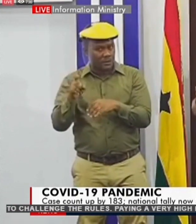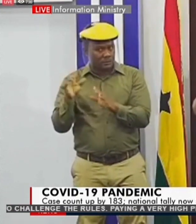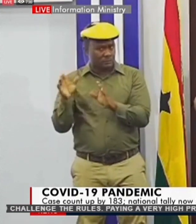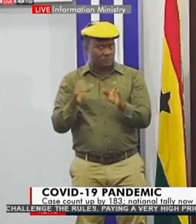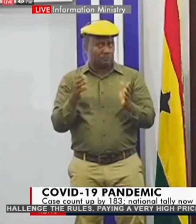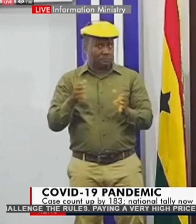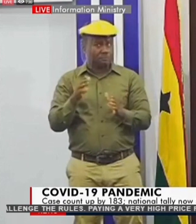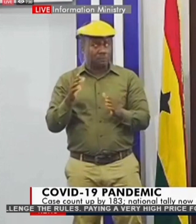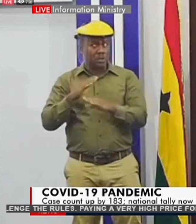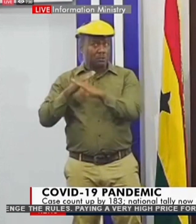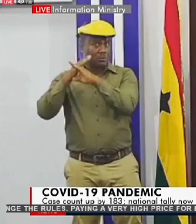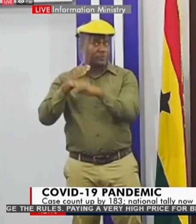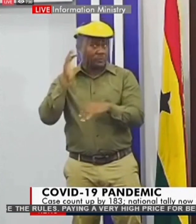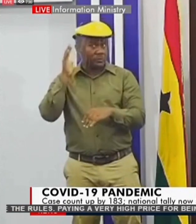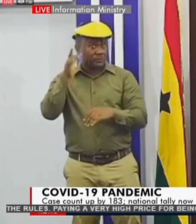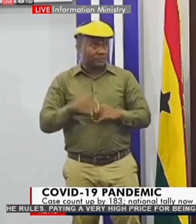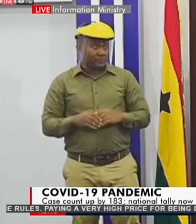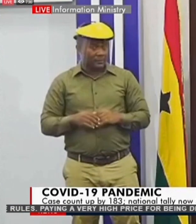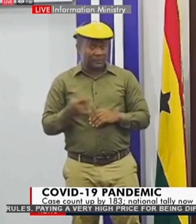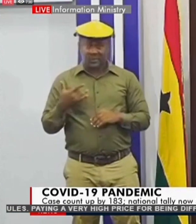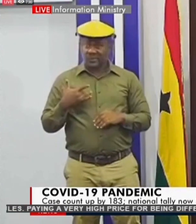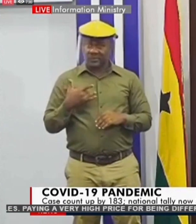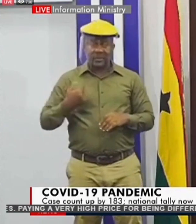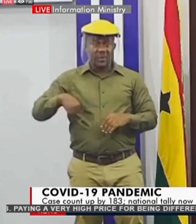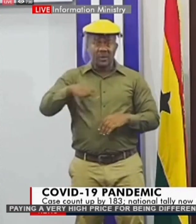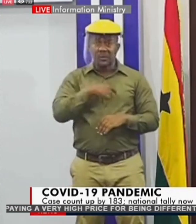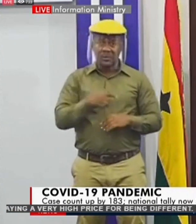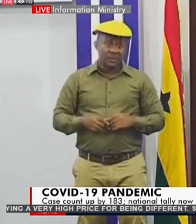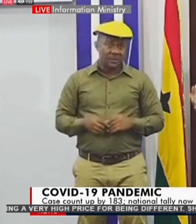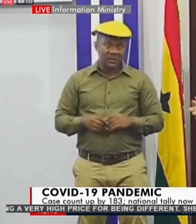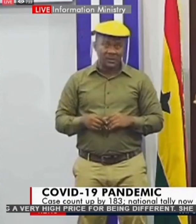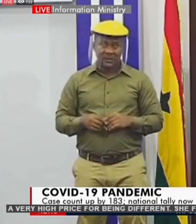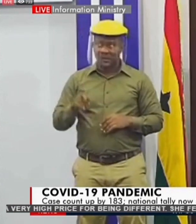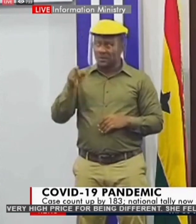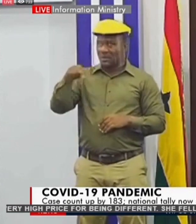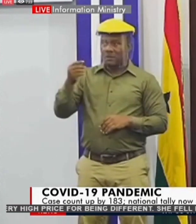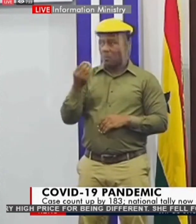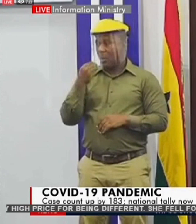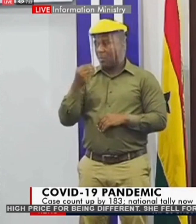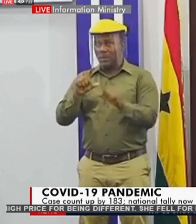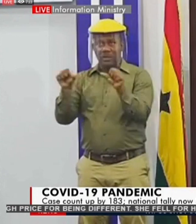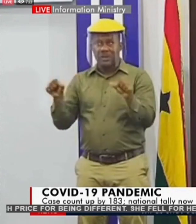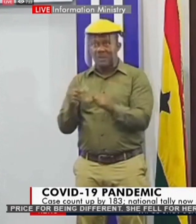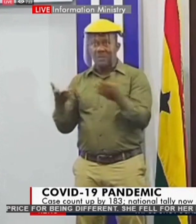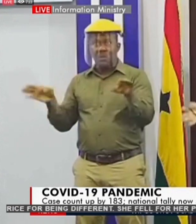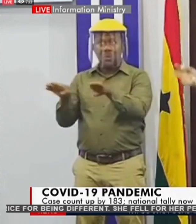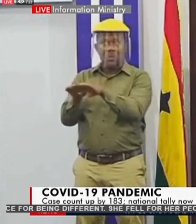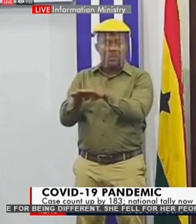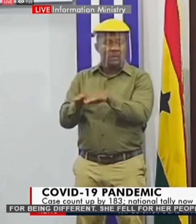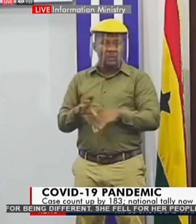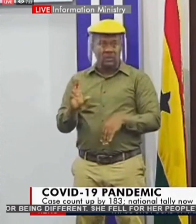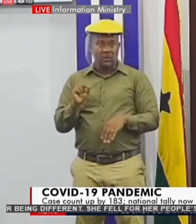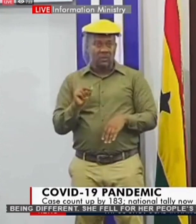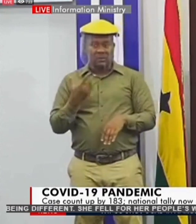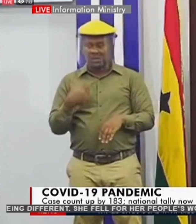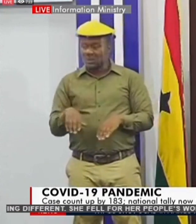mean that maybe completely we should close down canteens and all. And doctor says that now, instead of 6 people